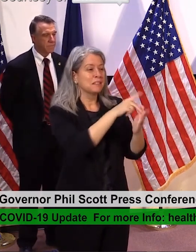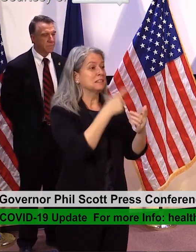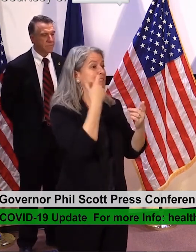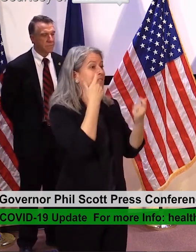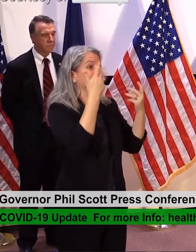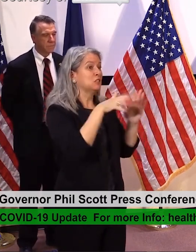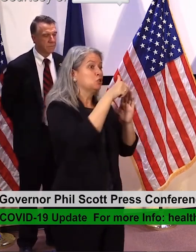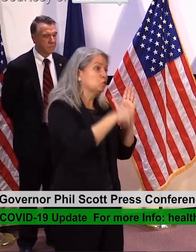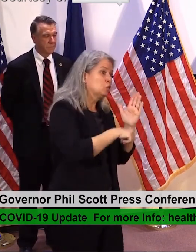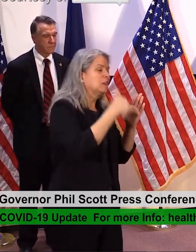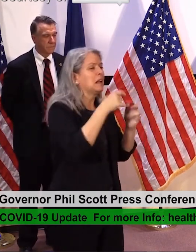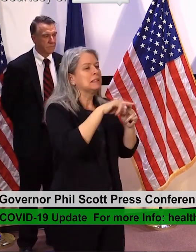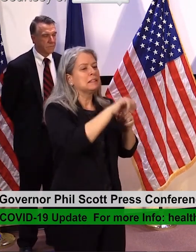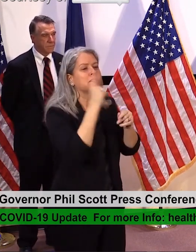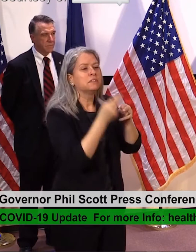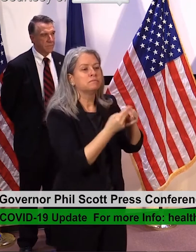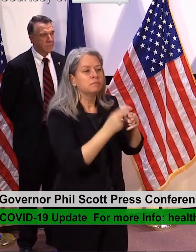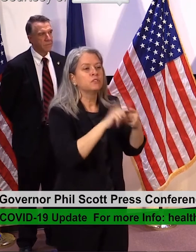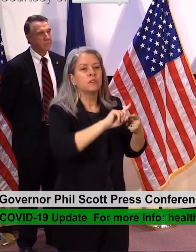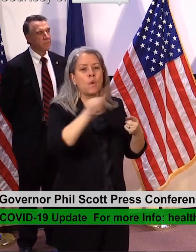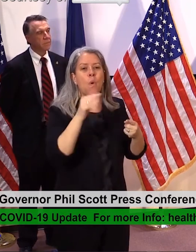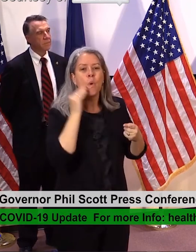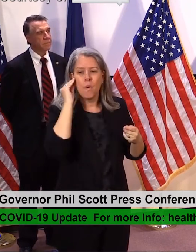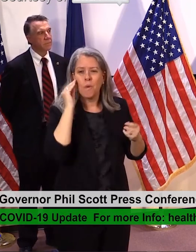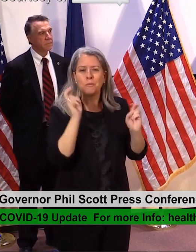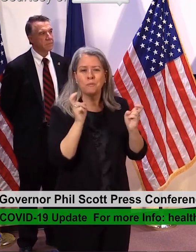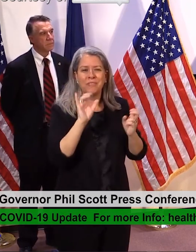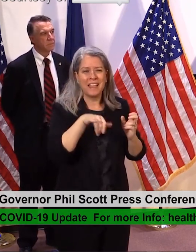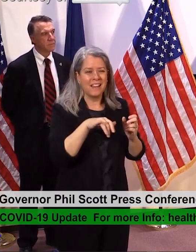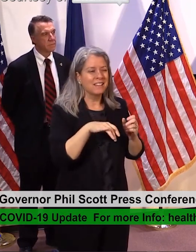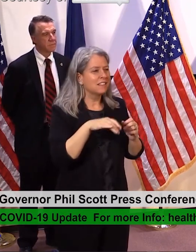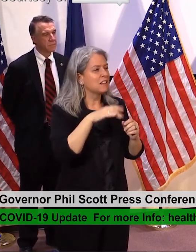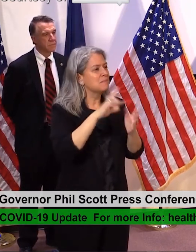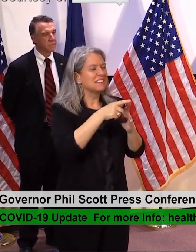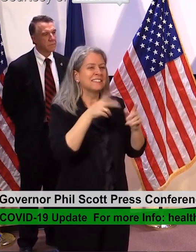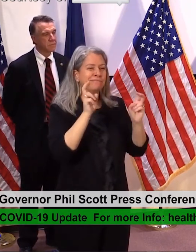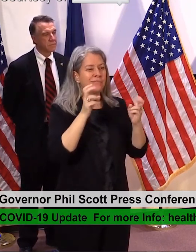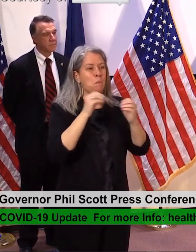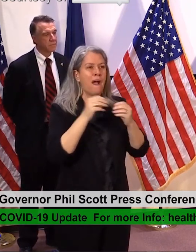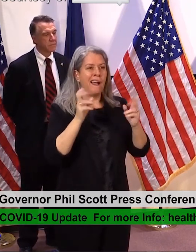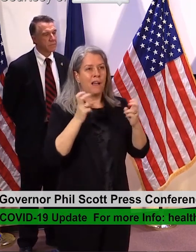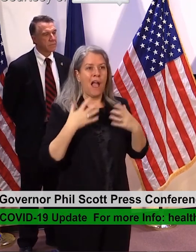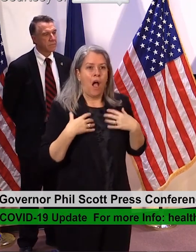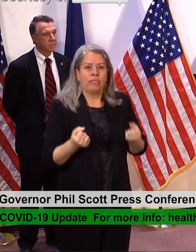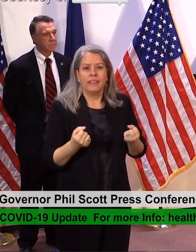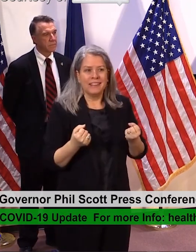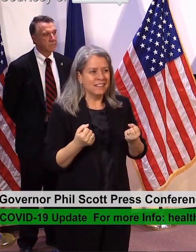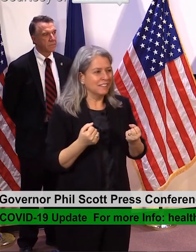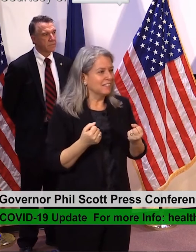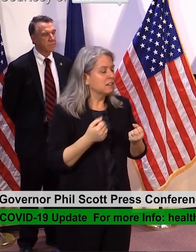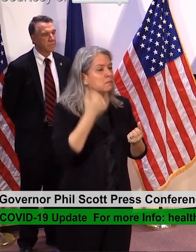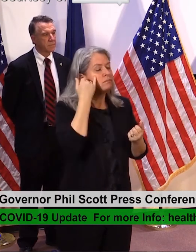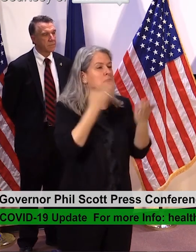facility, which makes them, if I could put it in a little bit of quotes, a healthier facility